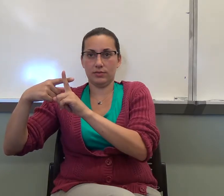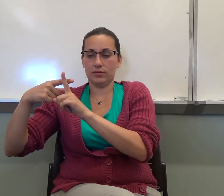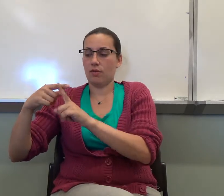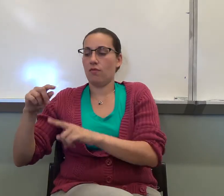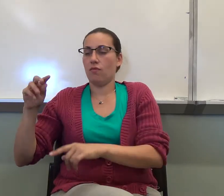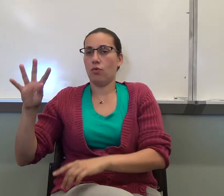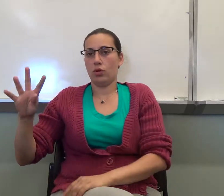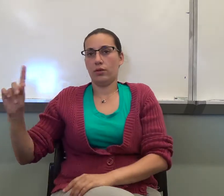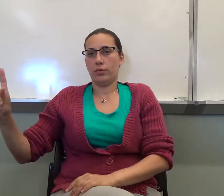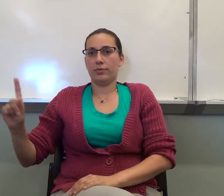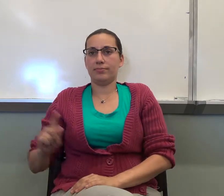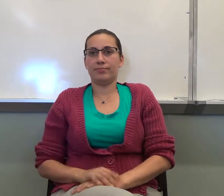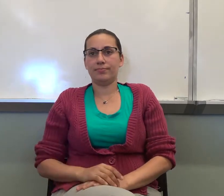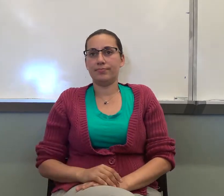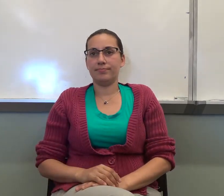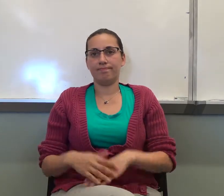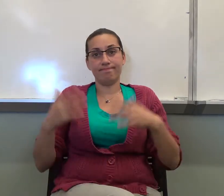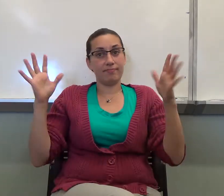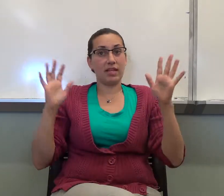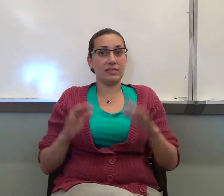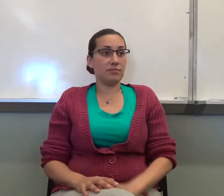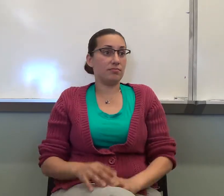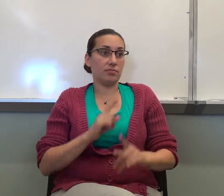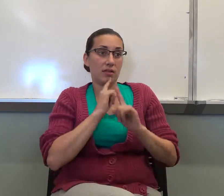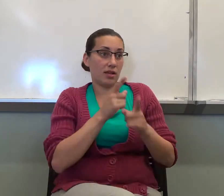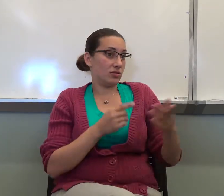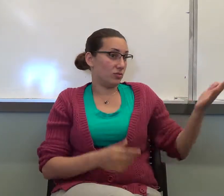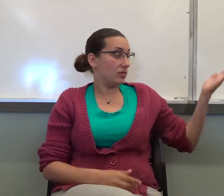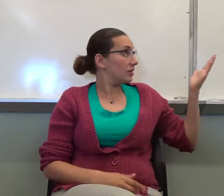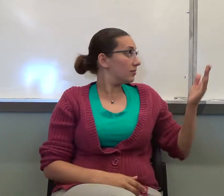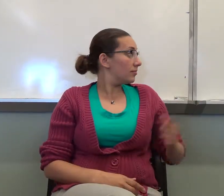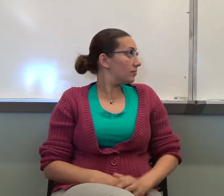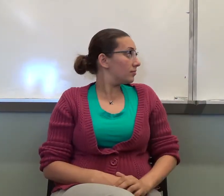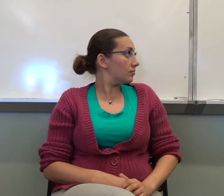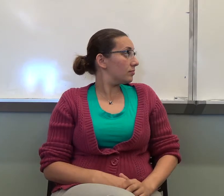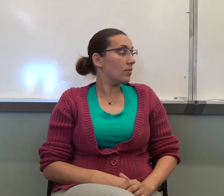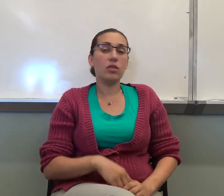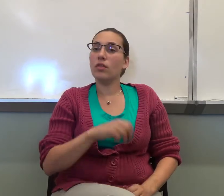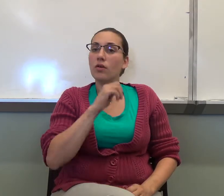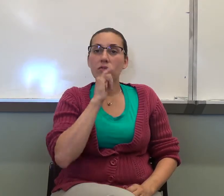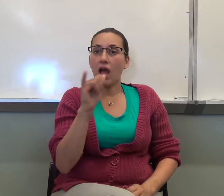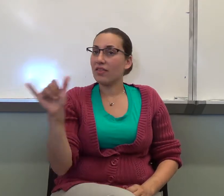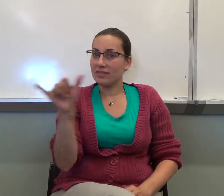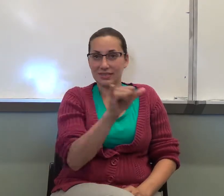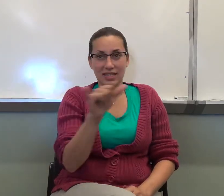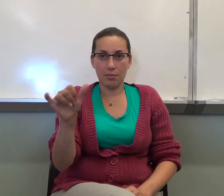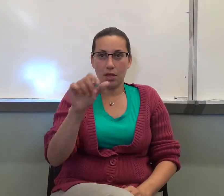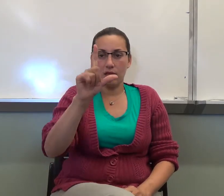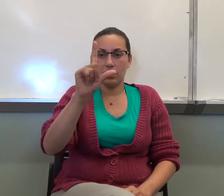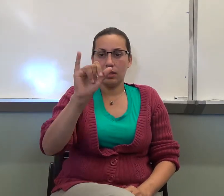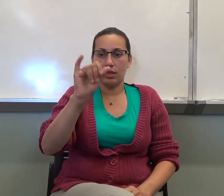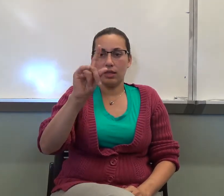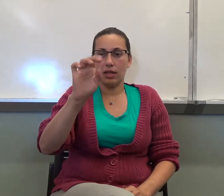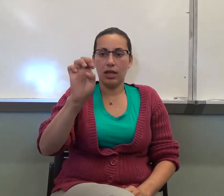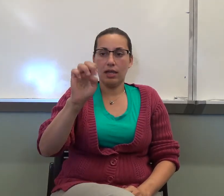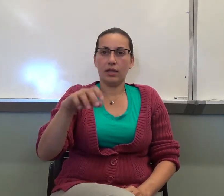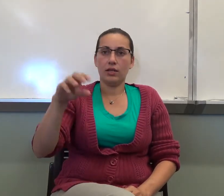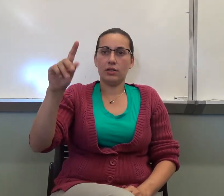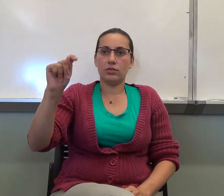Okay. That's it. There's your answer right there. Now these are not like terms in the sense that we can combine these things. We'll find out about that